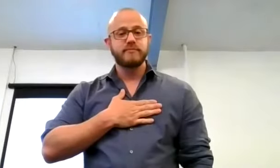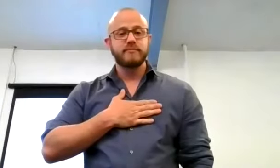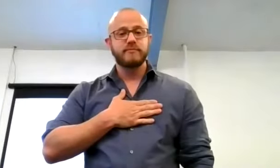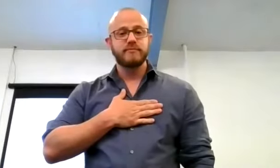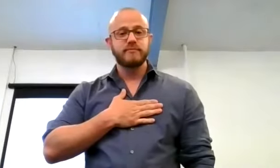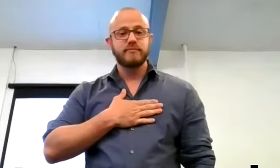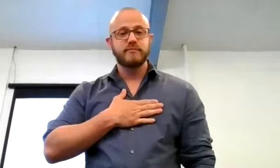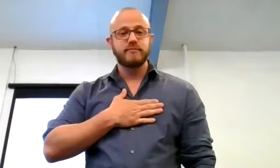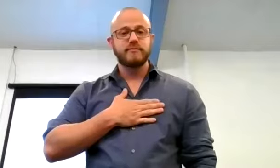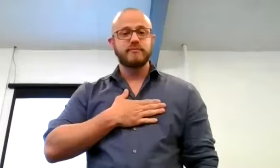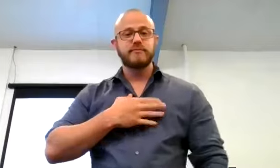mine.